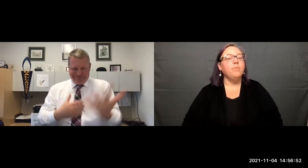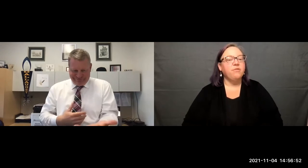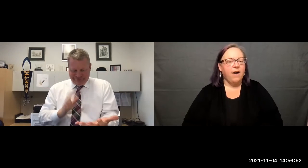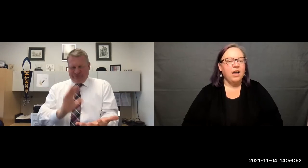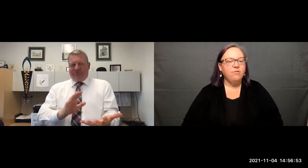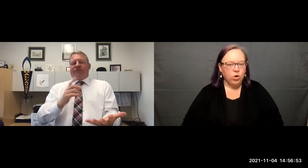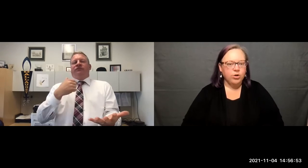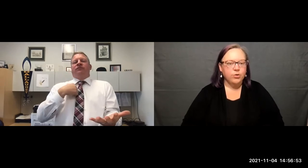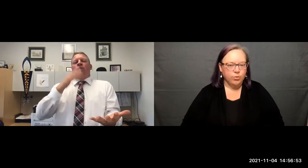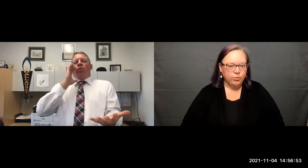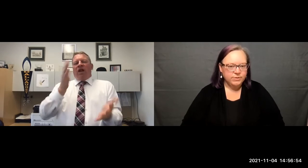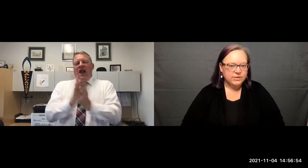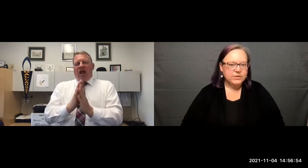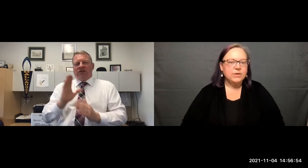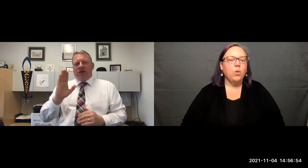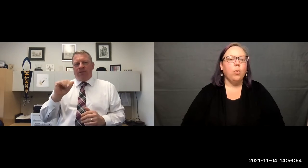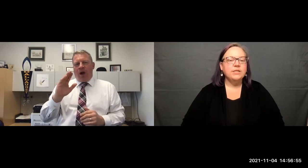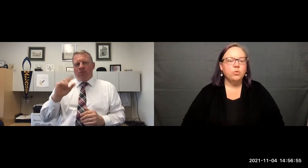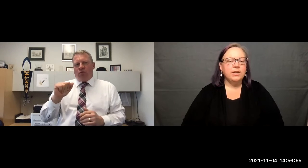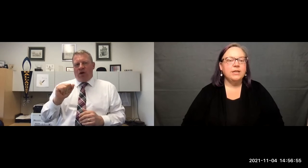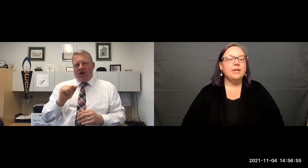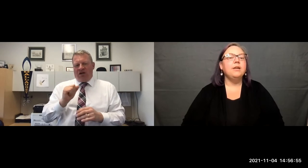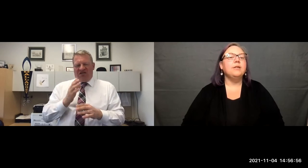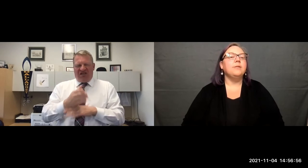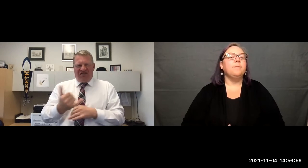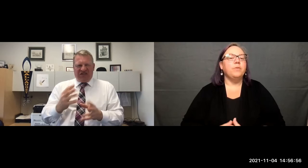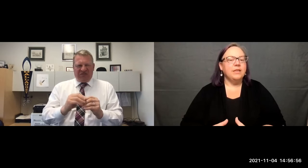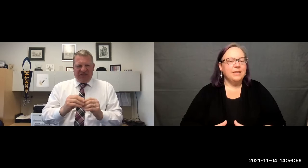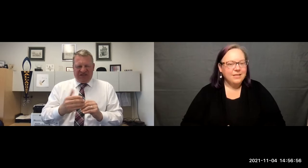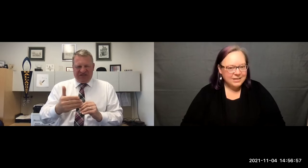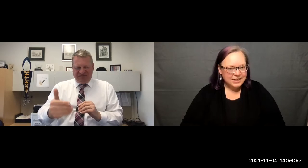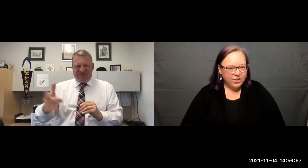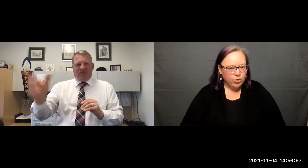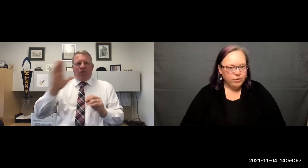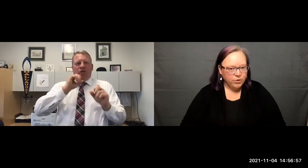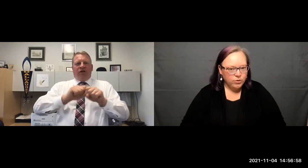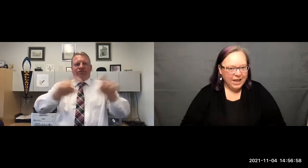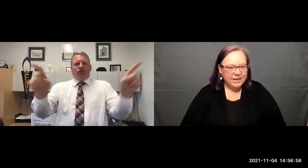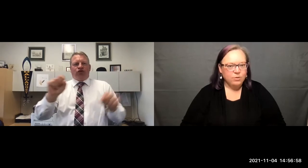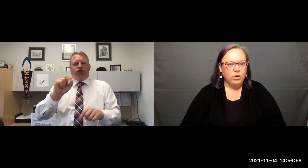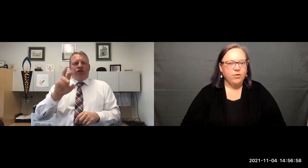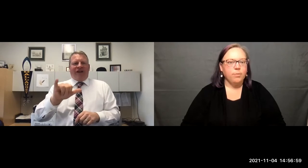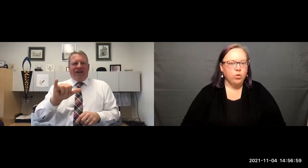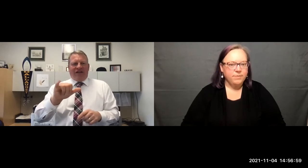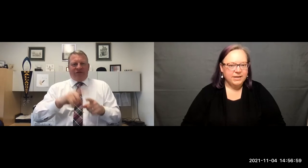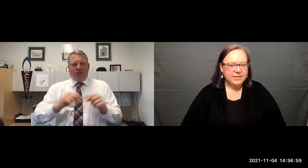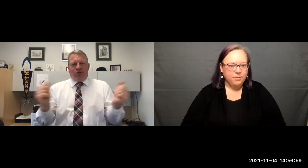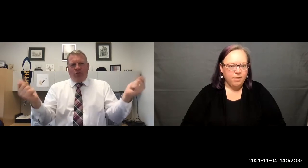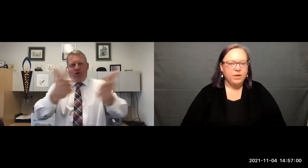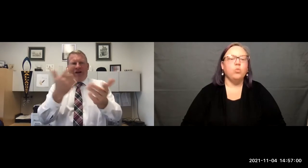the 5 work groups. Once we get that together, review that in one of our board meetings upcoming, we